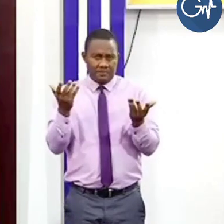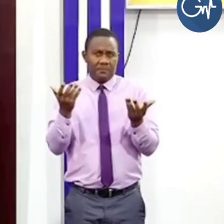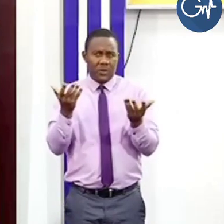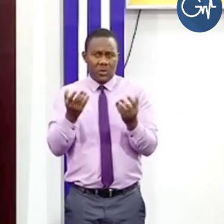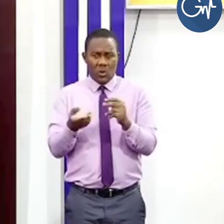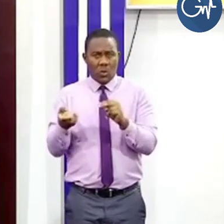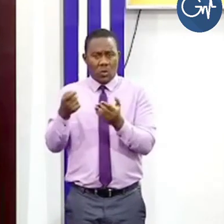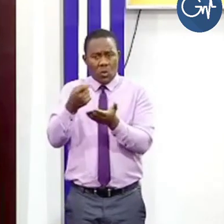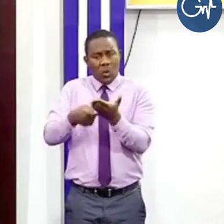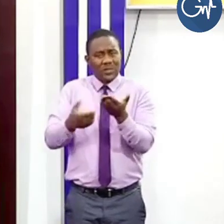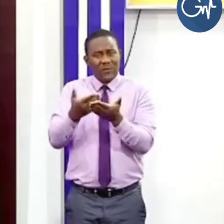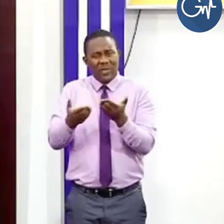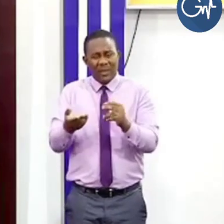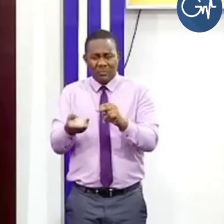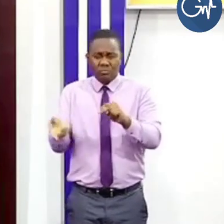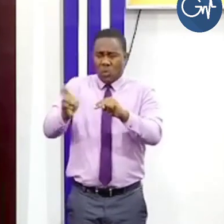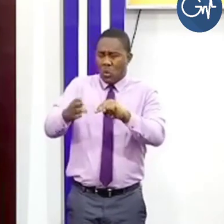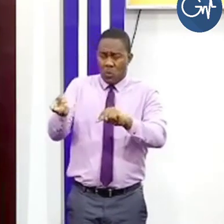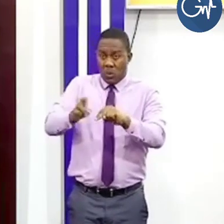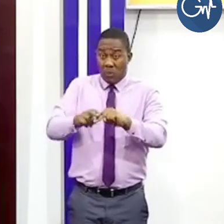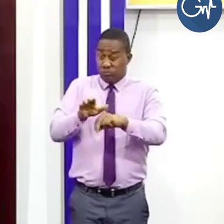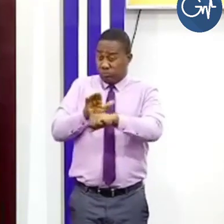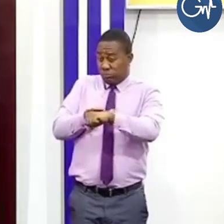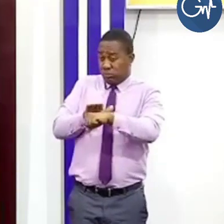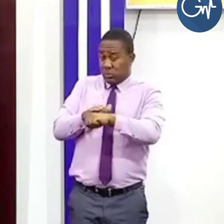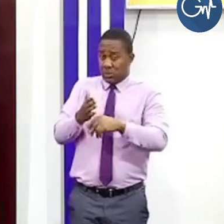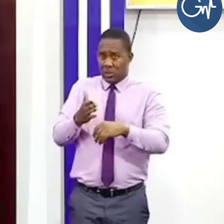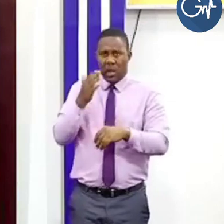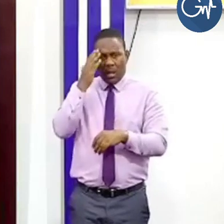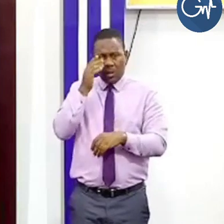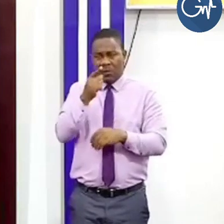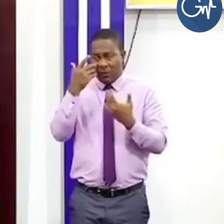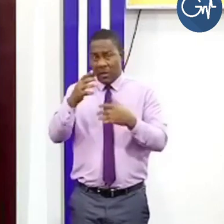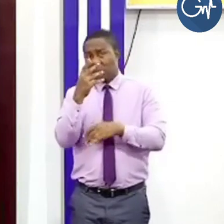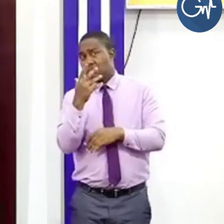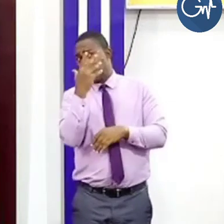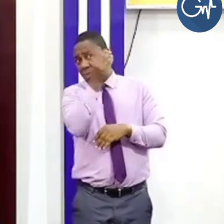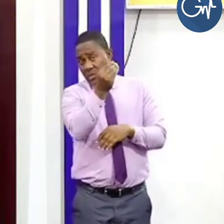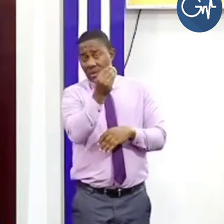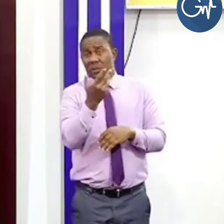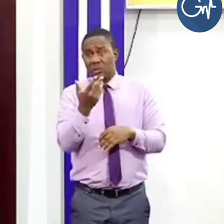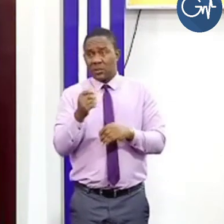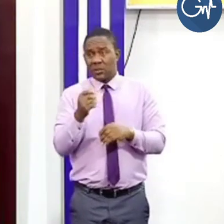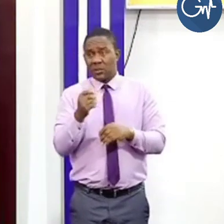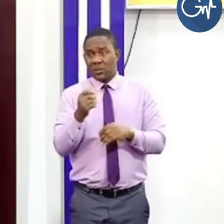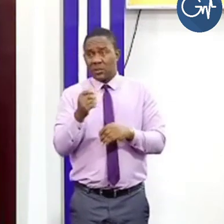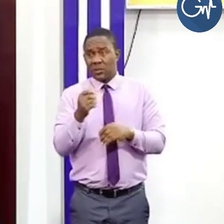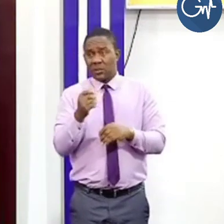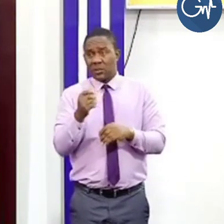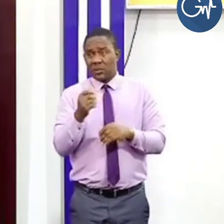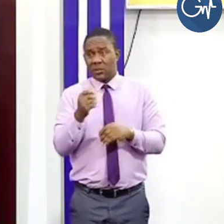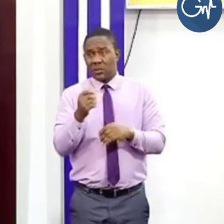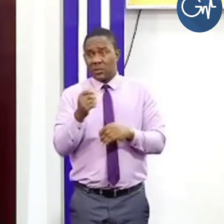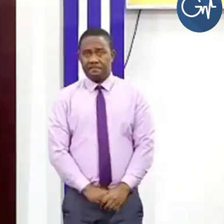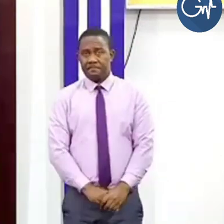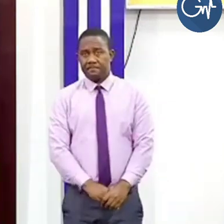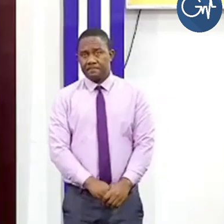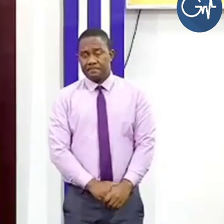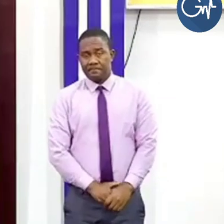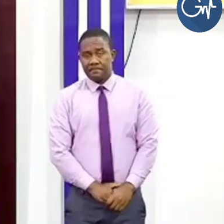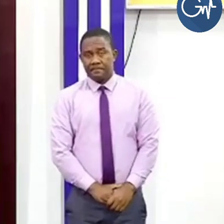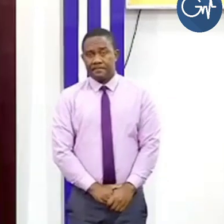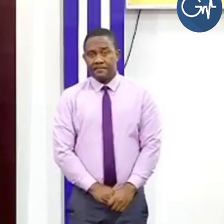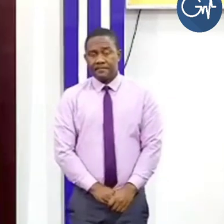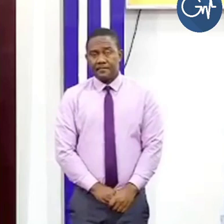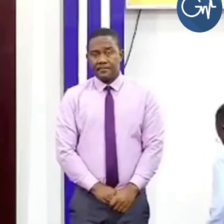procuring. And then I do know he will take leave of us to attend some other business, and then I can let Afa also wrap up for us. Minister.